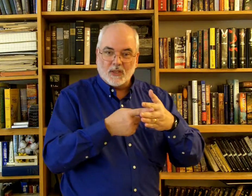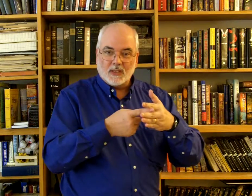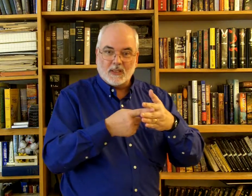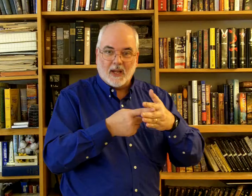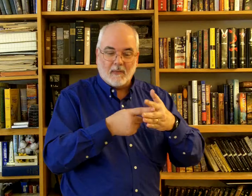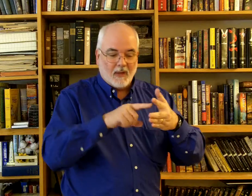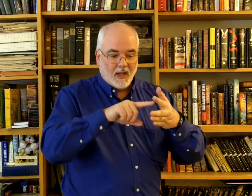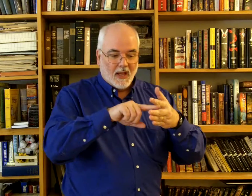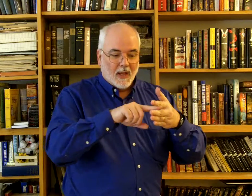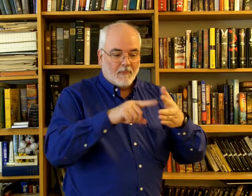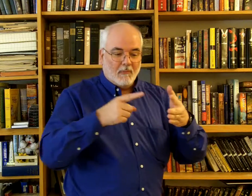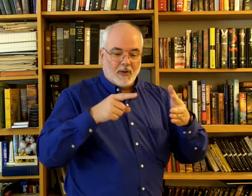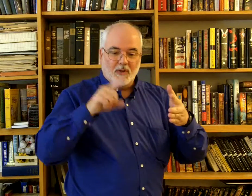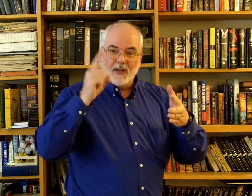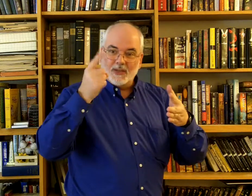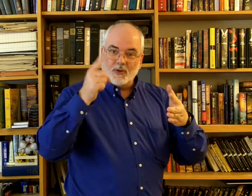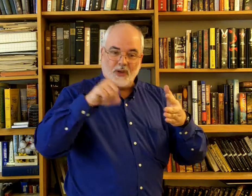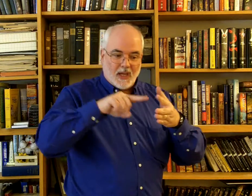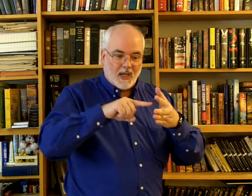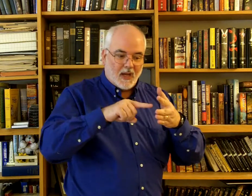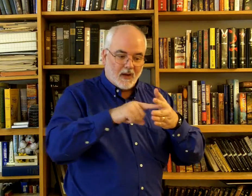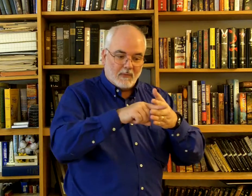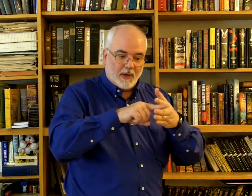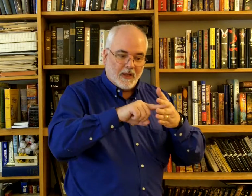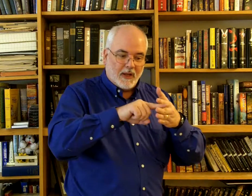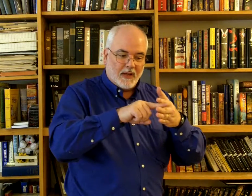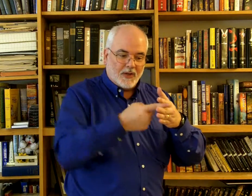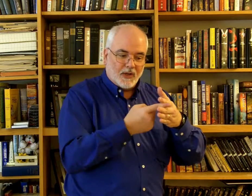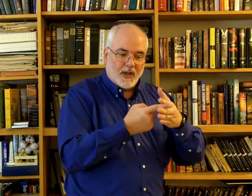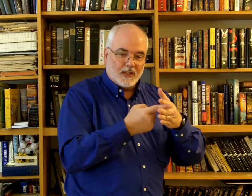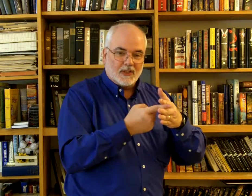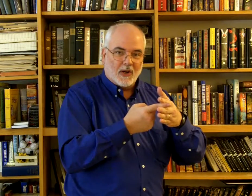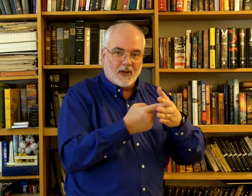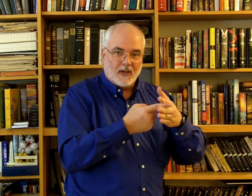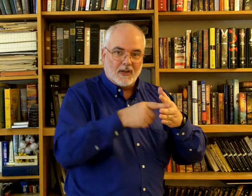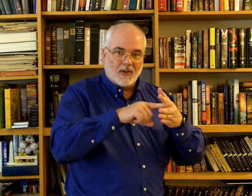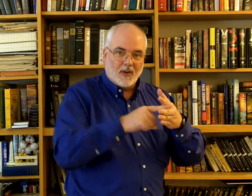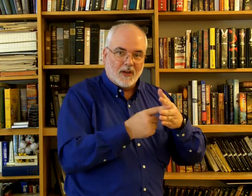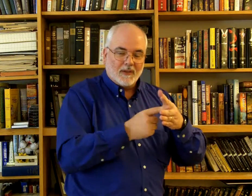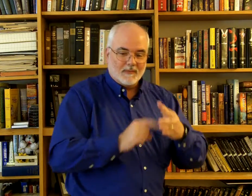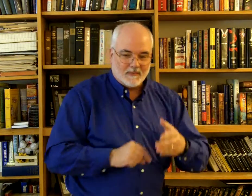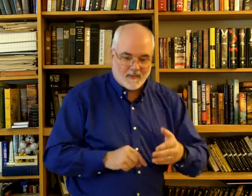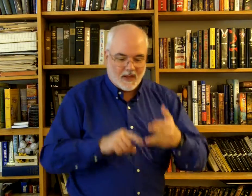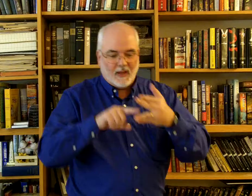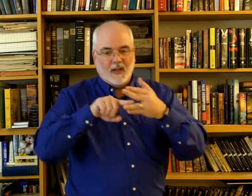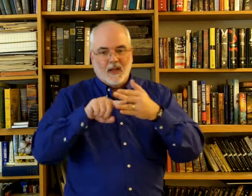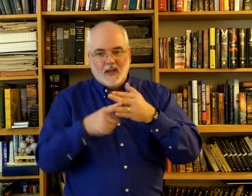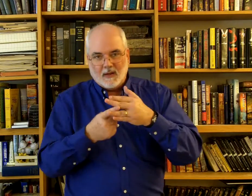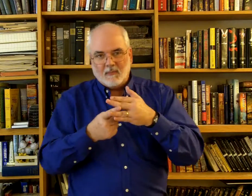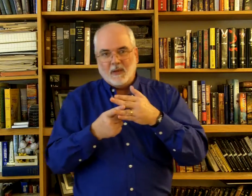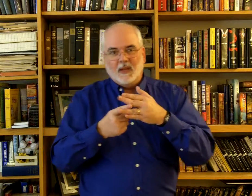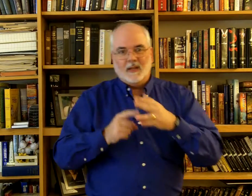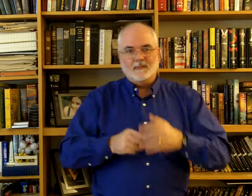the same. But this is your key. You're going to put it in the ignition and start it. Turn it. Okay? Begun.